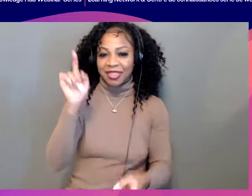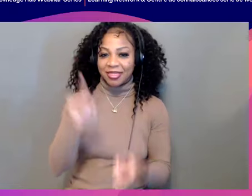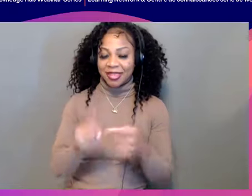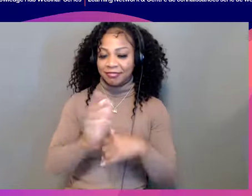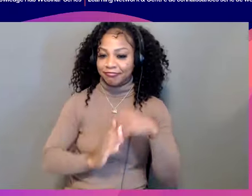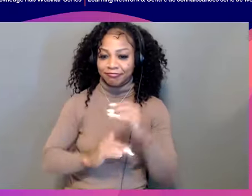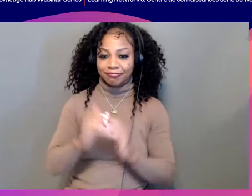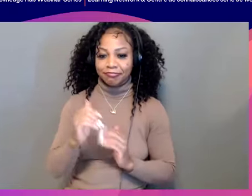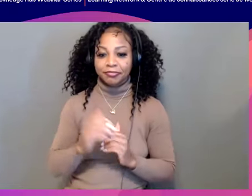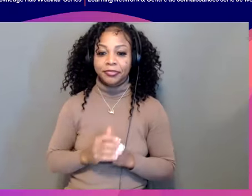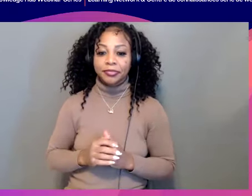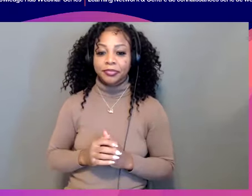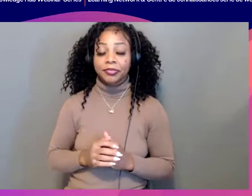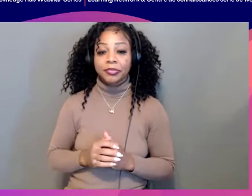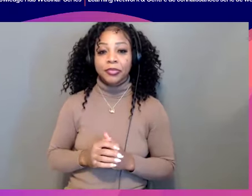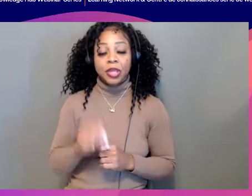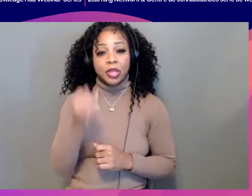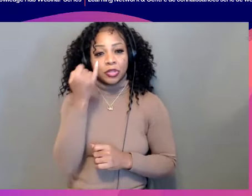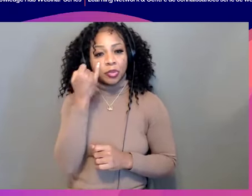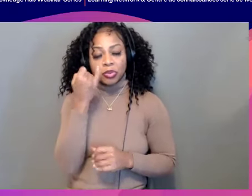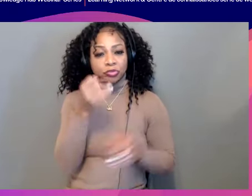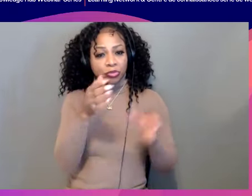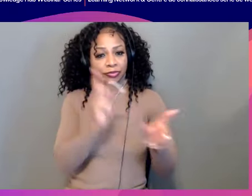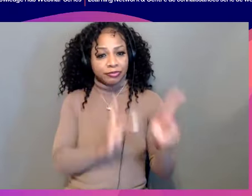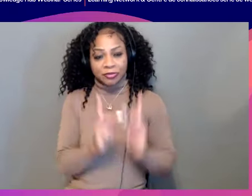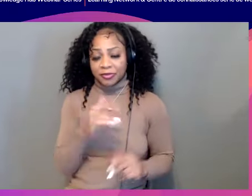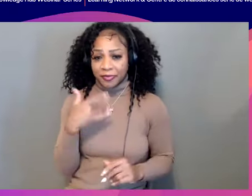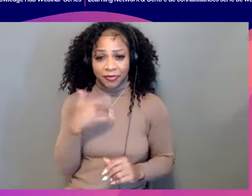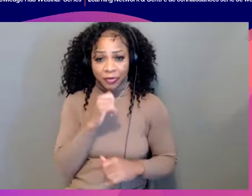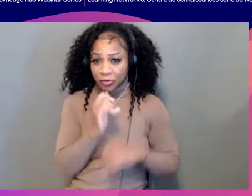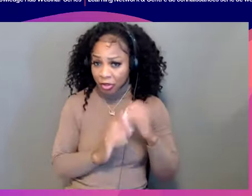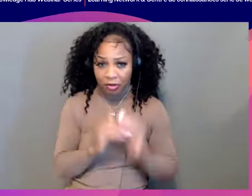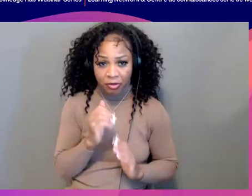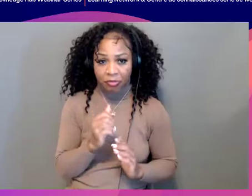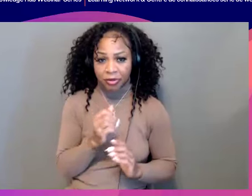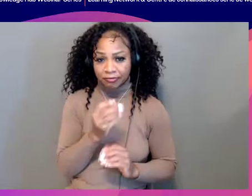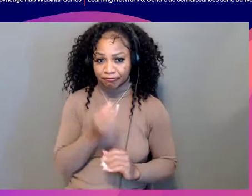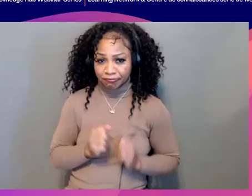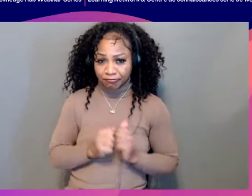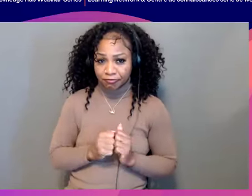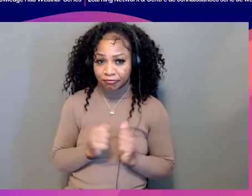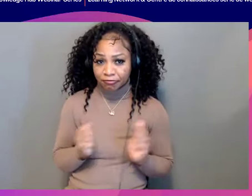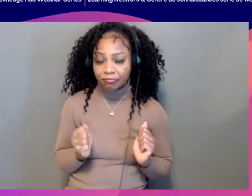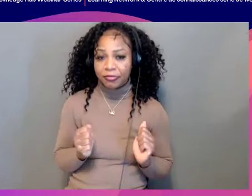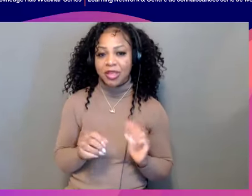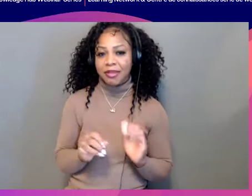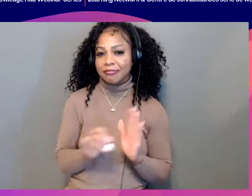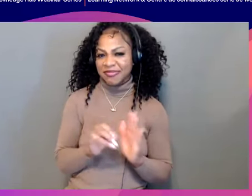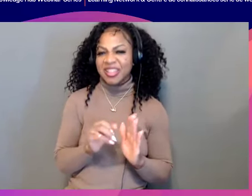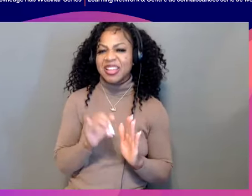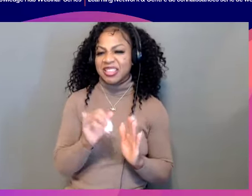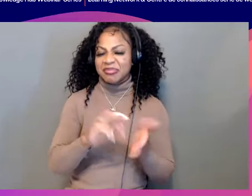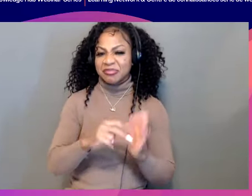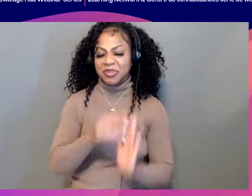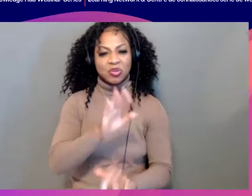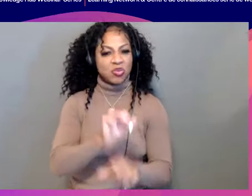comfortable. And when individuals feel uncomfortable sharing details about their identity, it indicates a workplace where they do